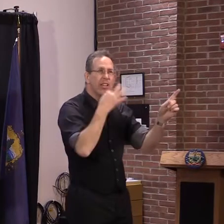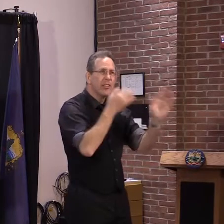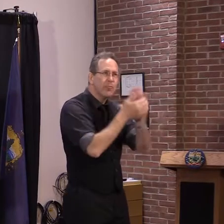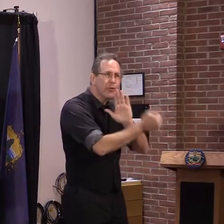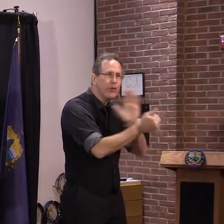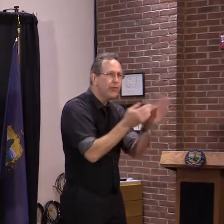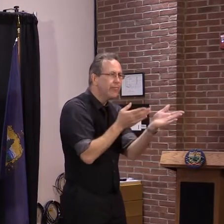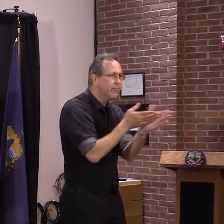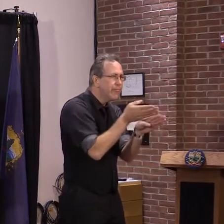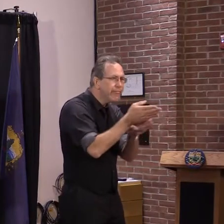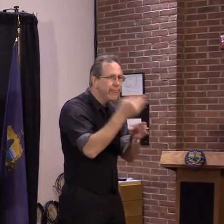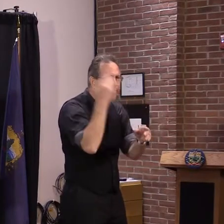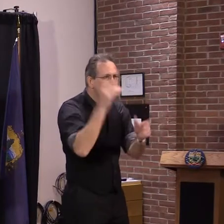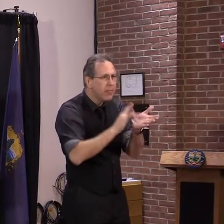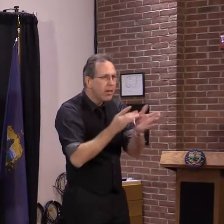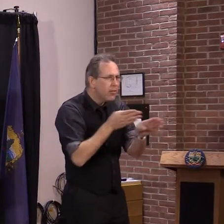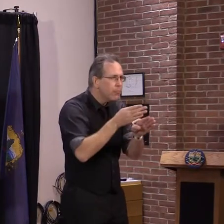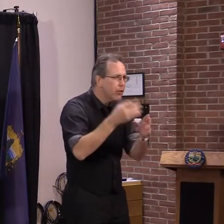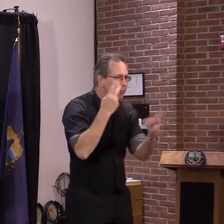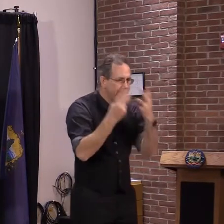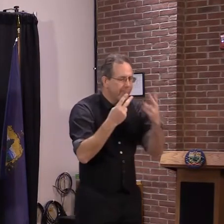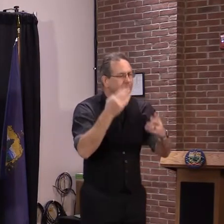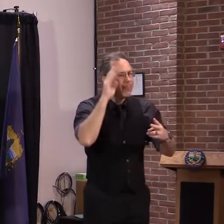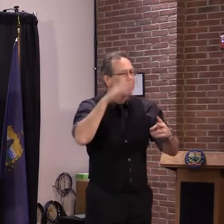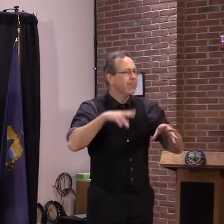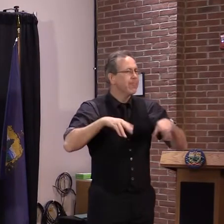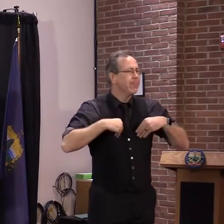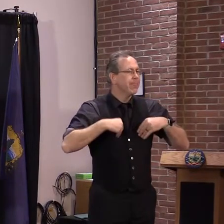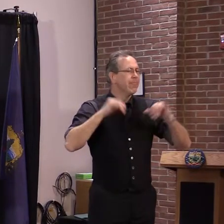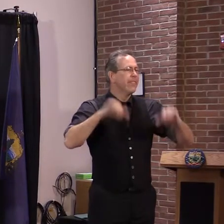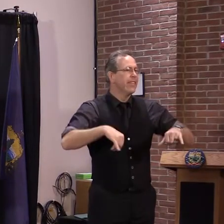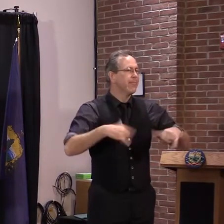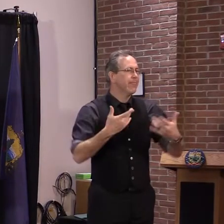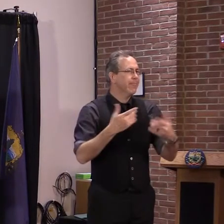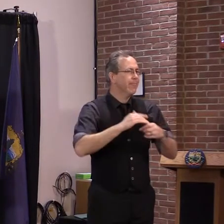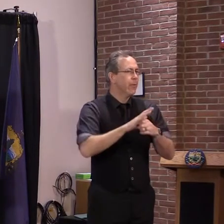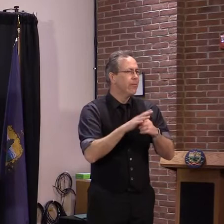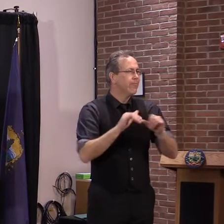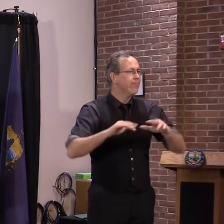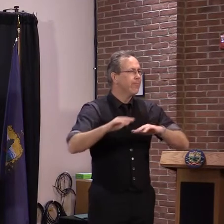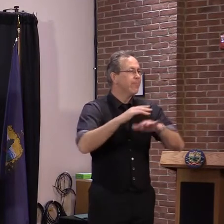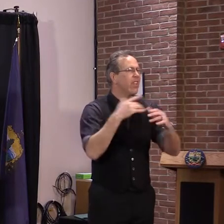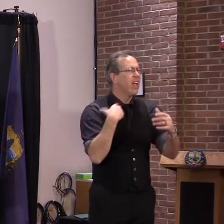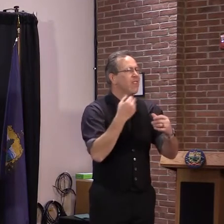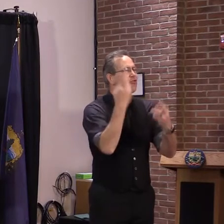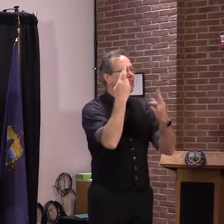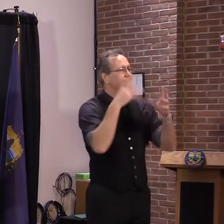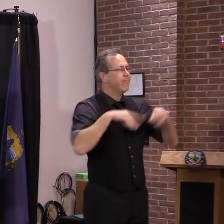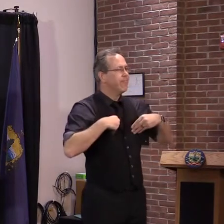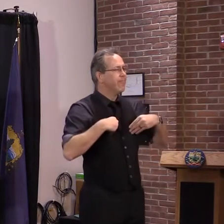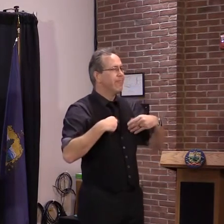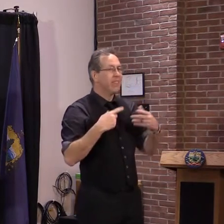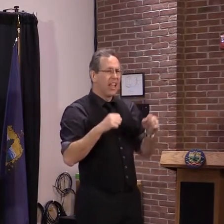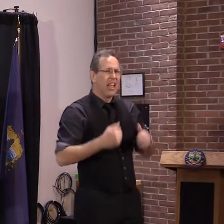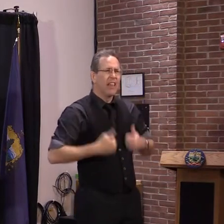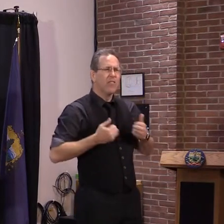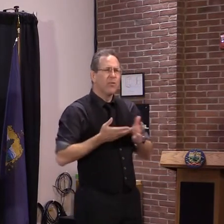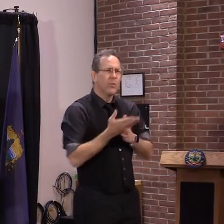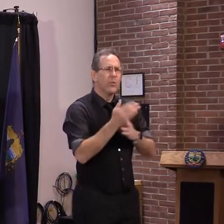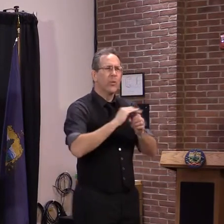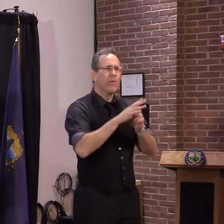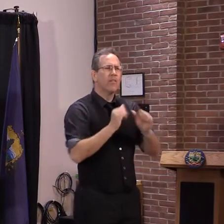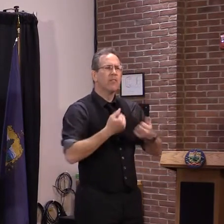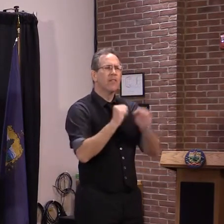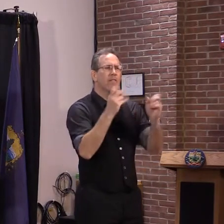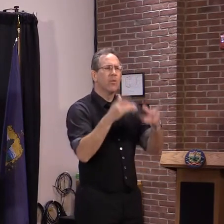coexist with the virus more safely for several reasons. First, we'll have a lot more